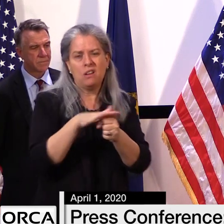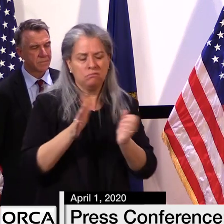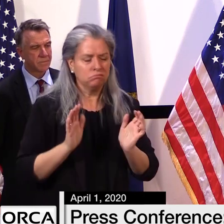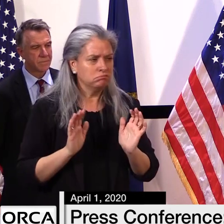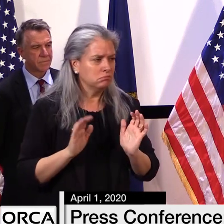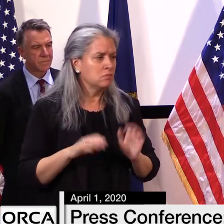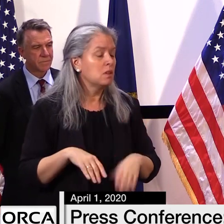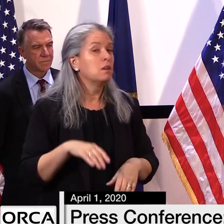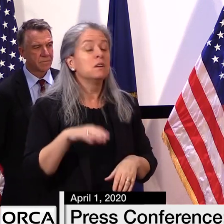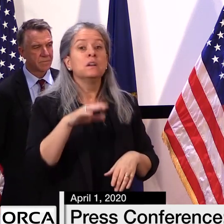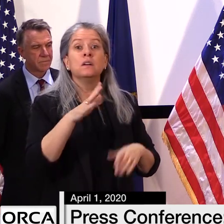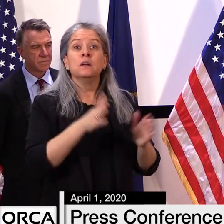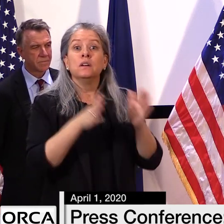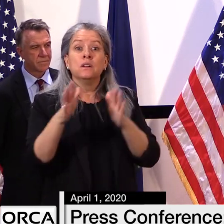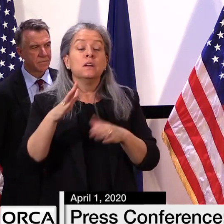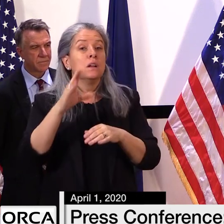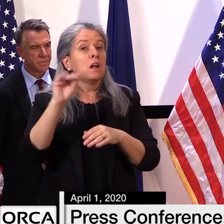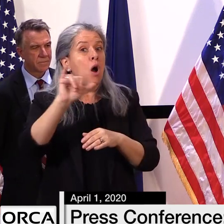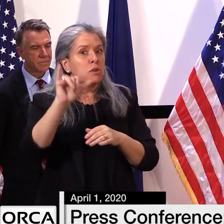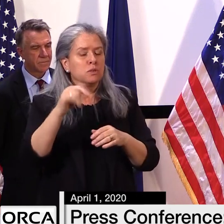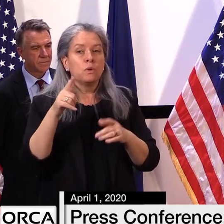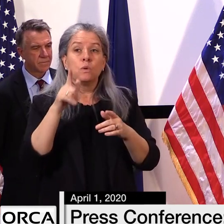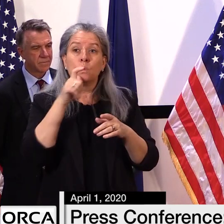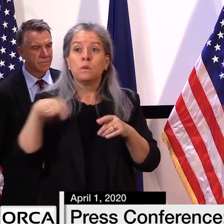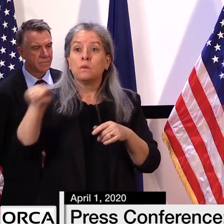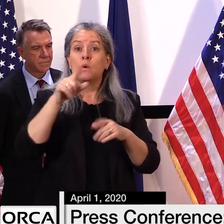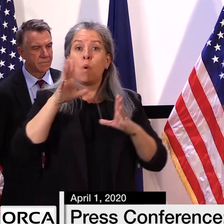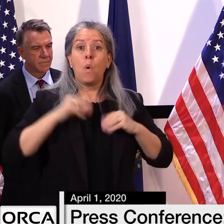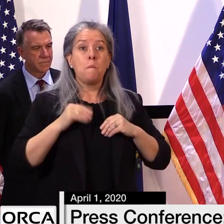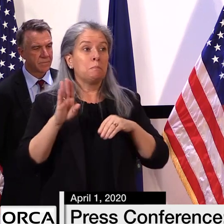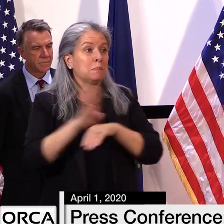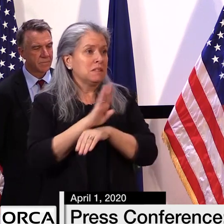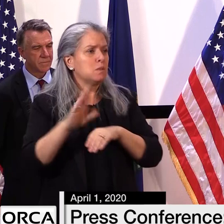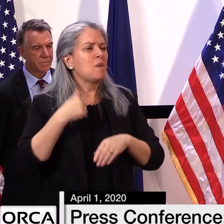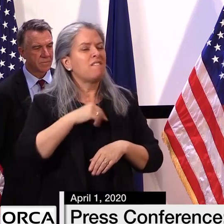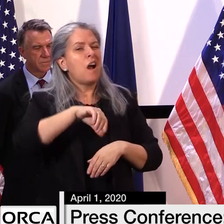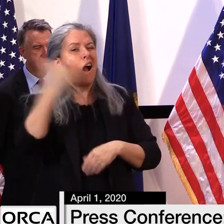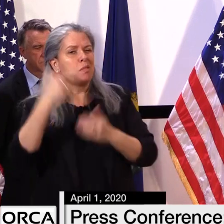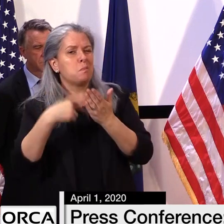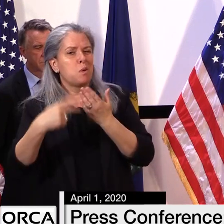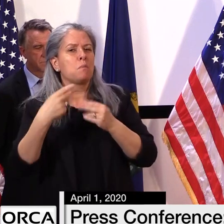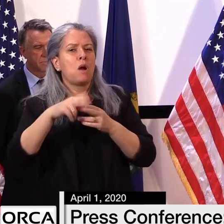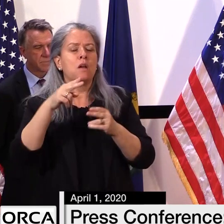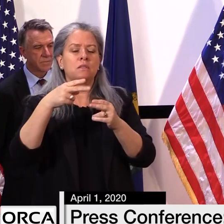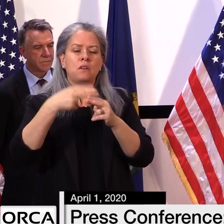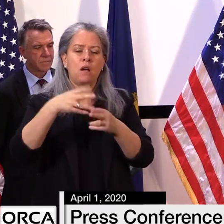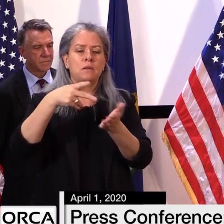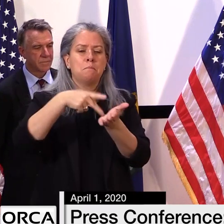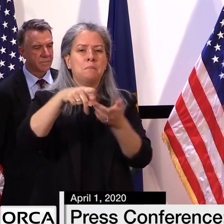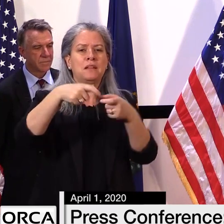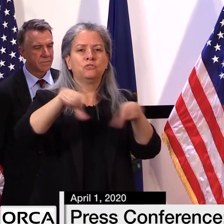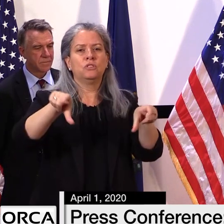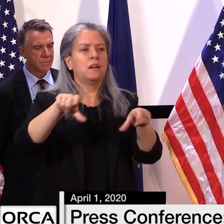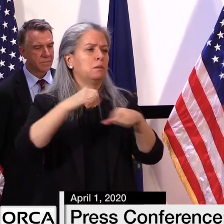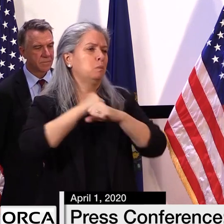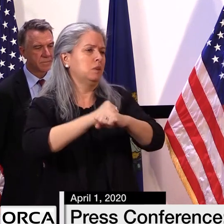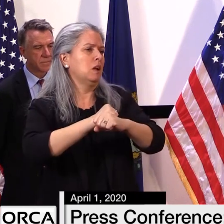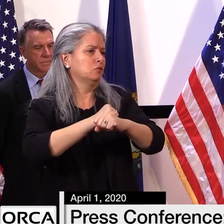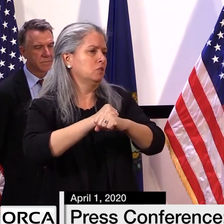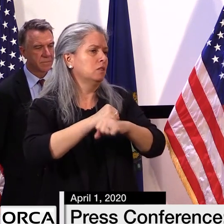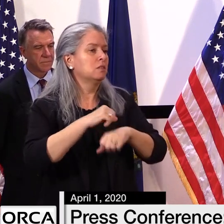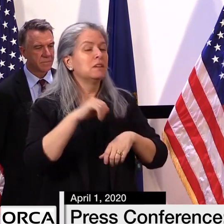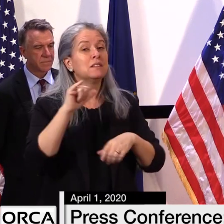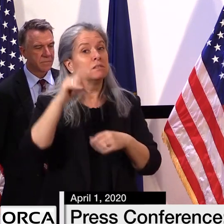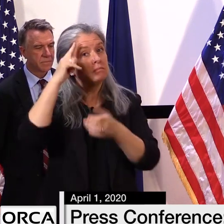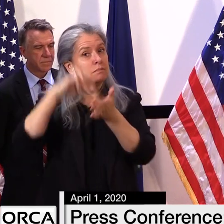are also encouraging employers to take advantage of the Paycheck Protection Program. This incentive program can help small businesses